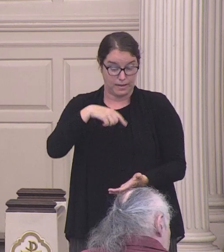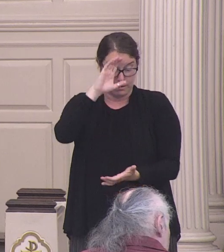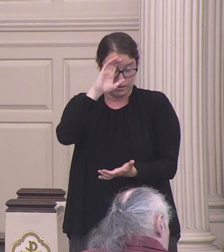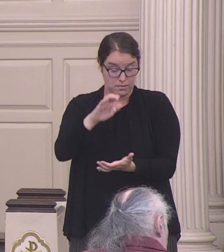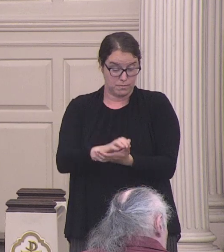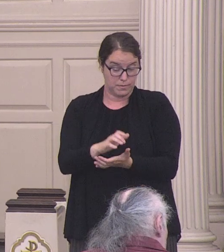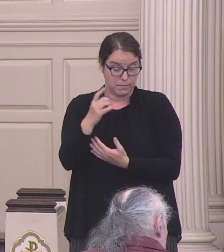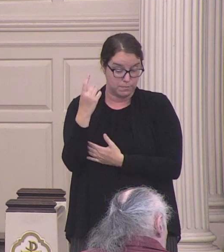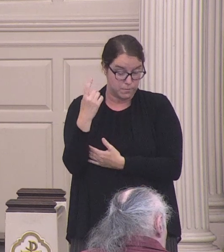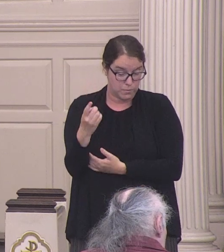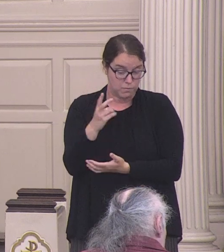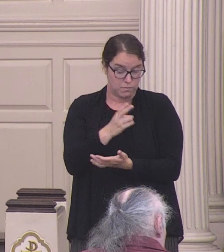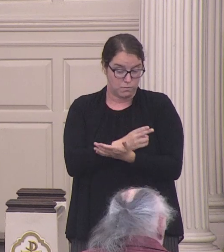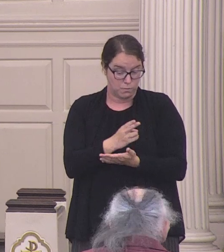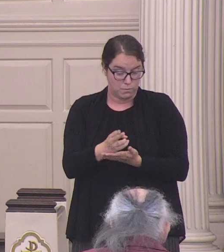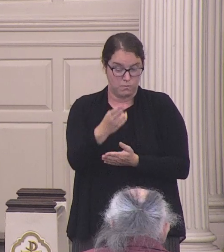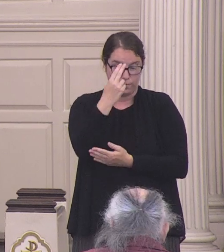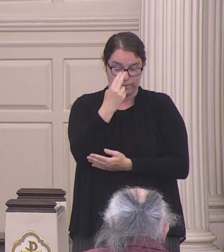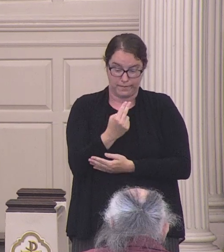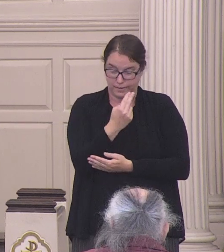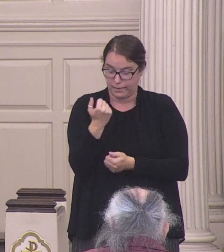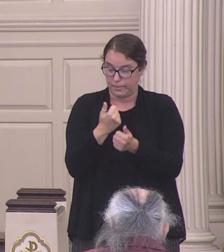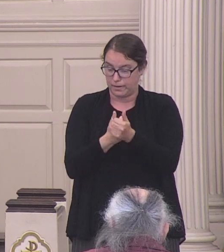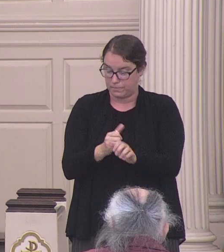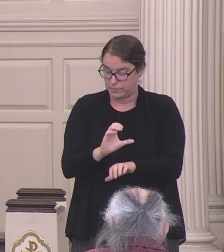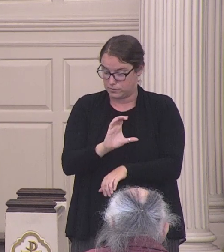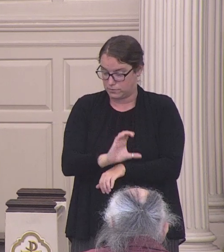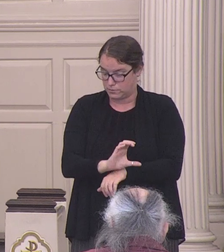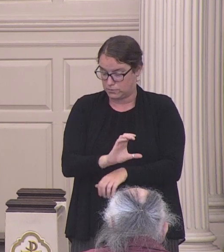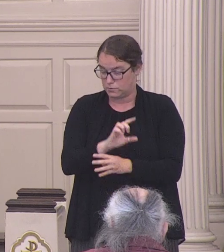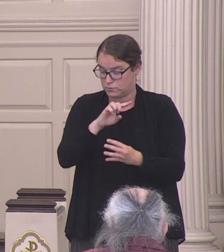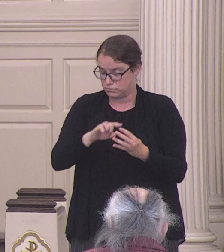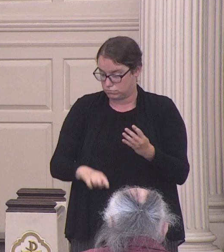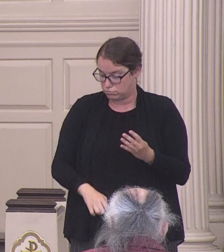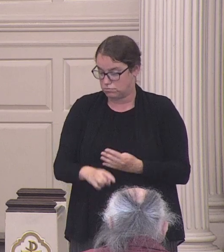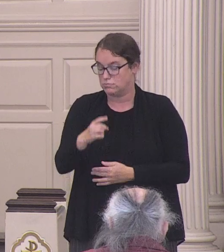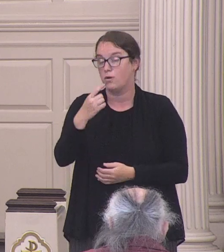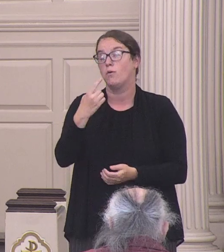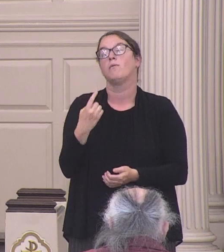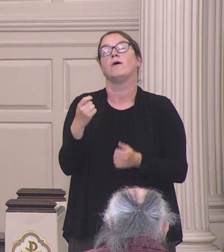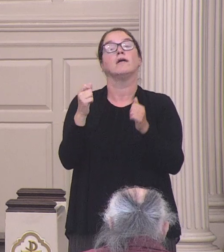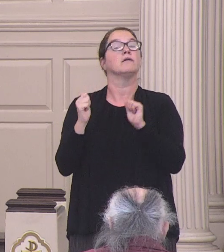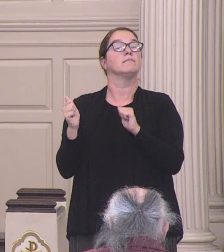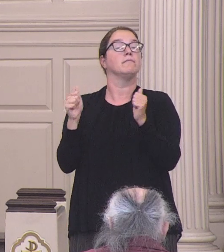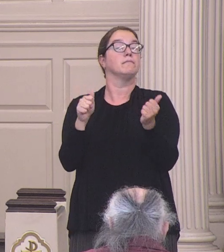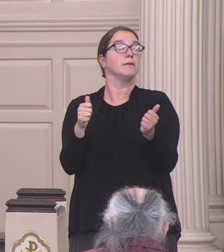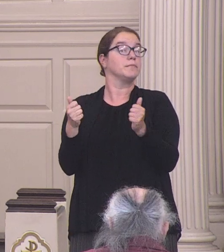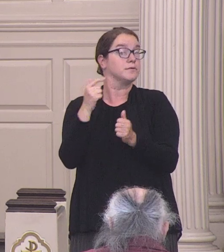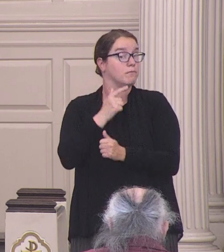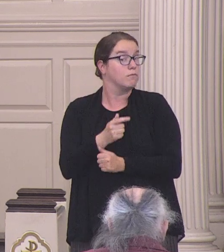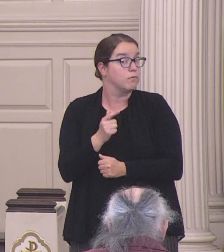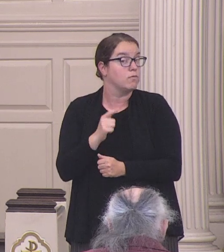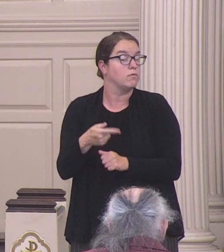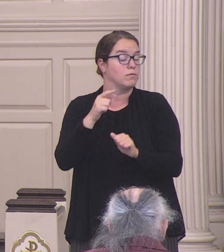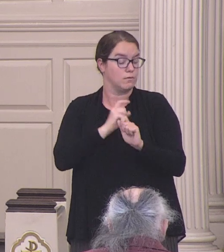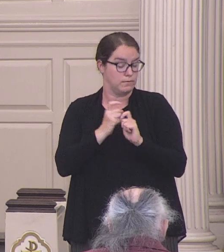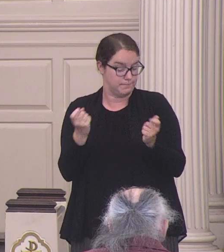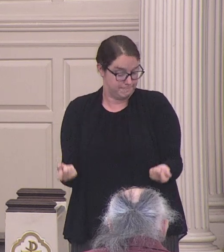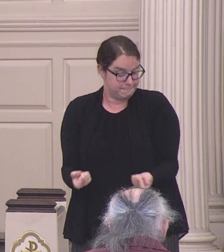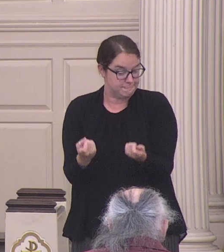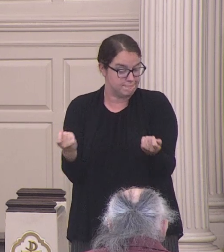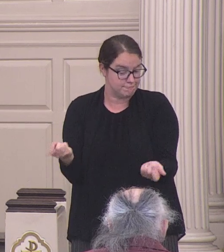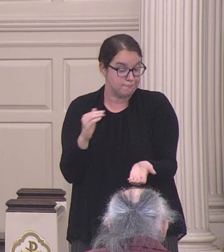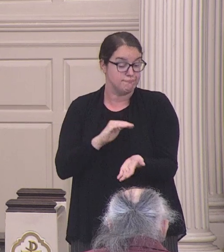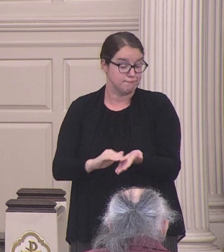one holy Catholic and apostolic church. I confess one baptism for the forgiveness of sins, and I look forward